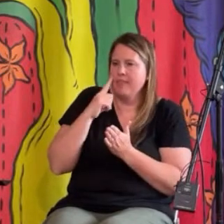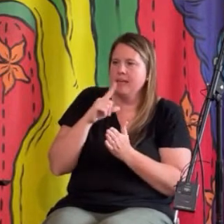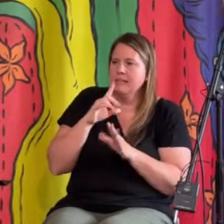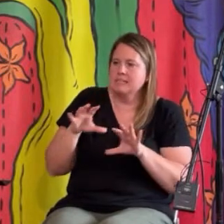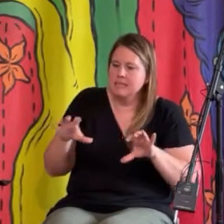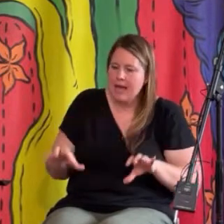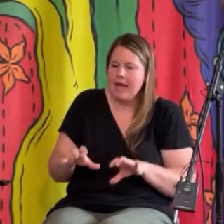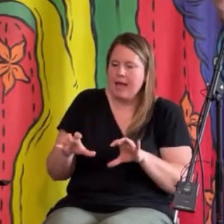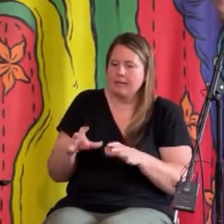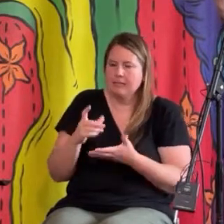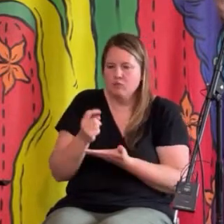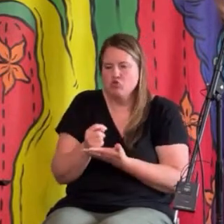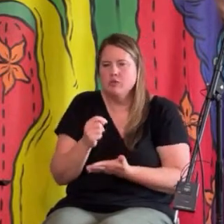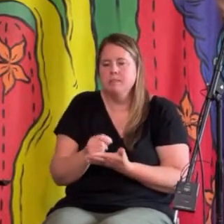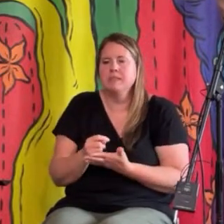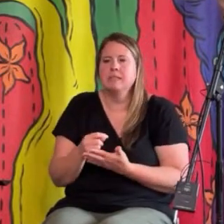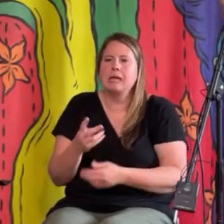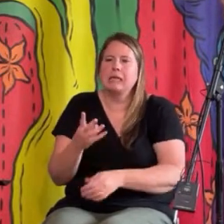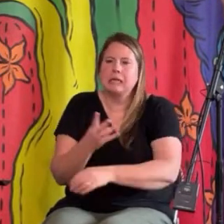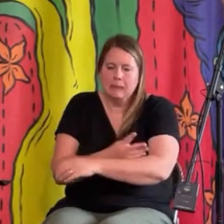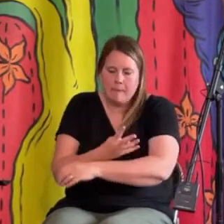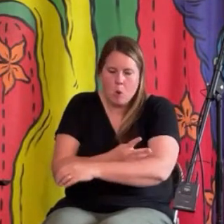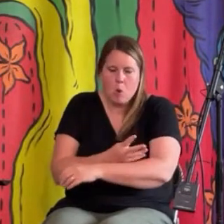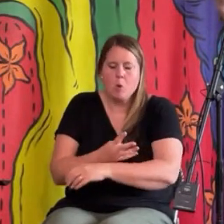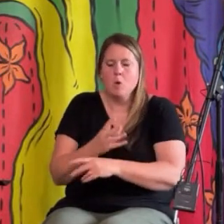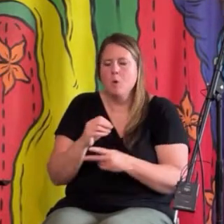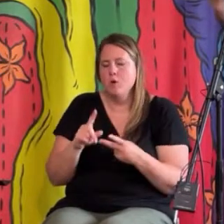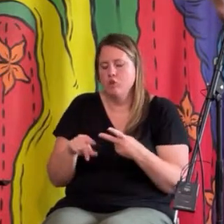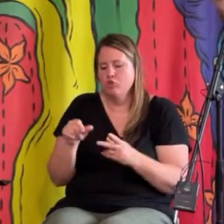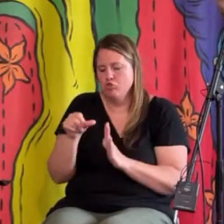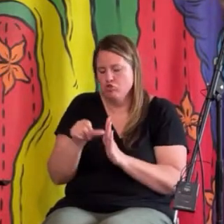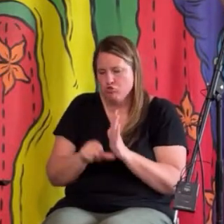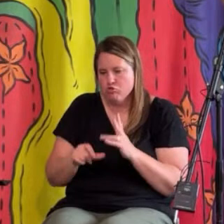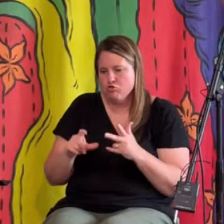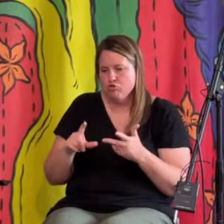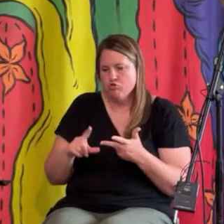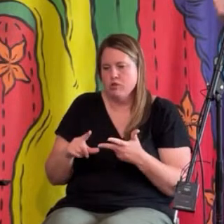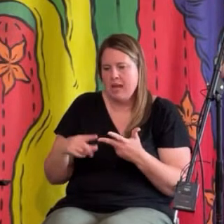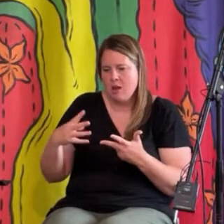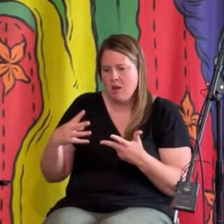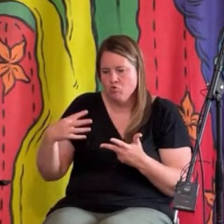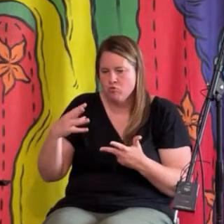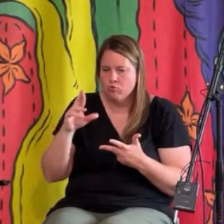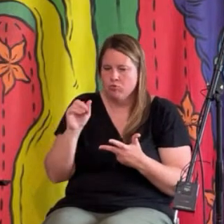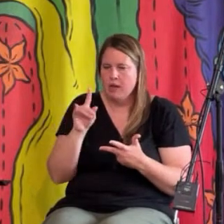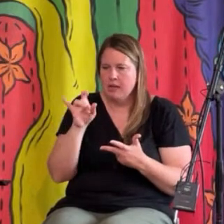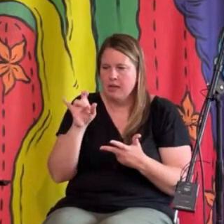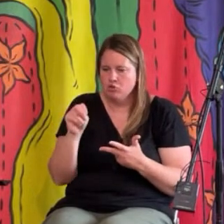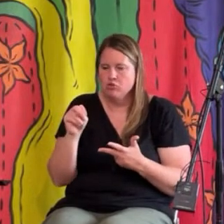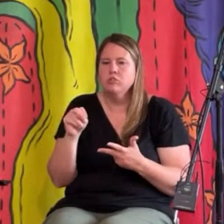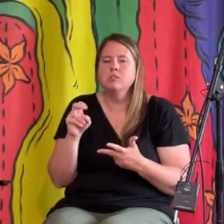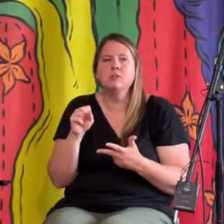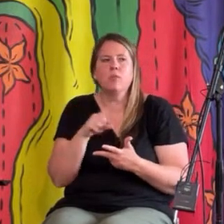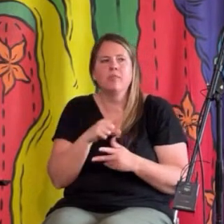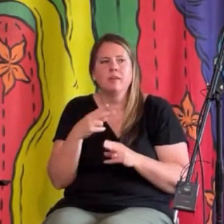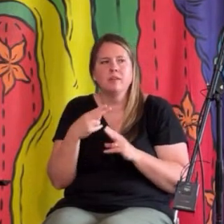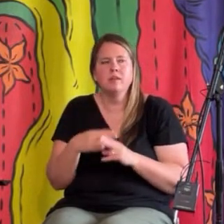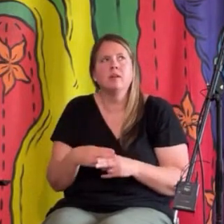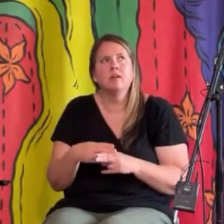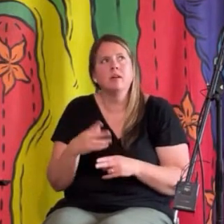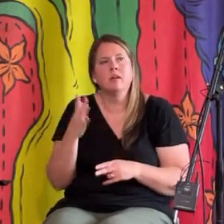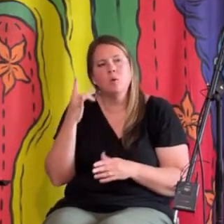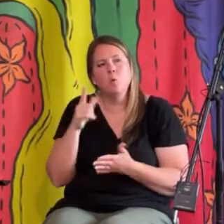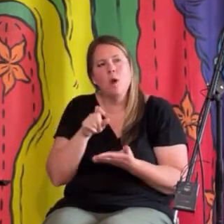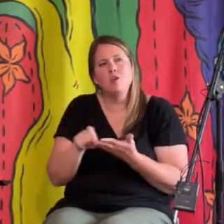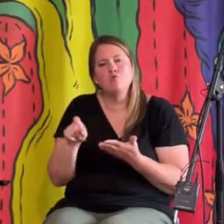treatment. So it follows through chemo, through surgery, and through radiation. This is called Why Write